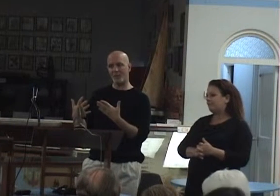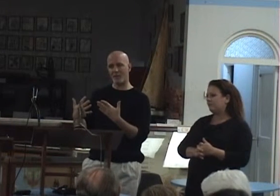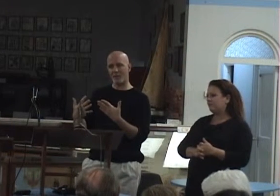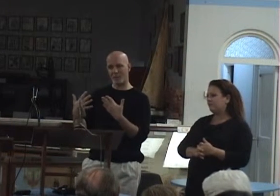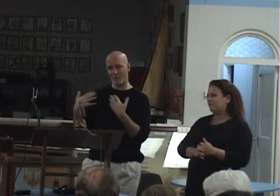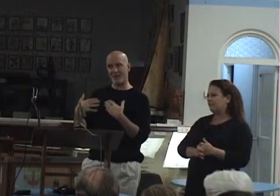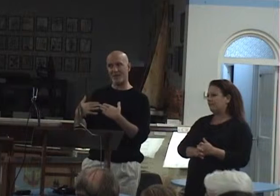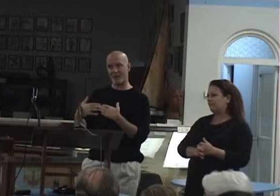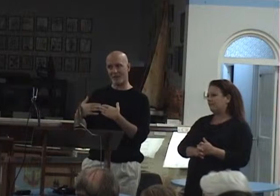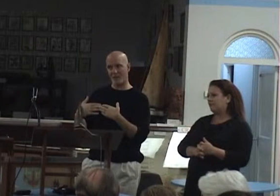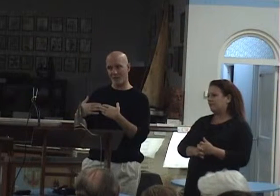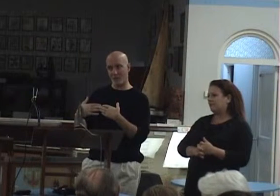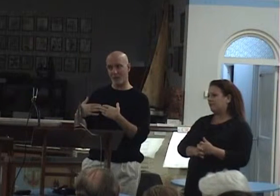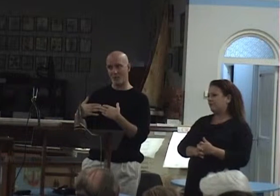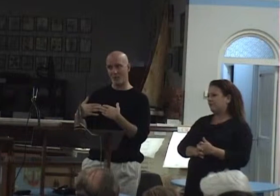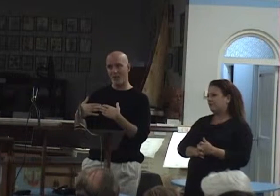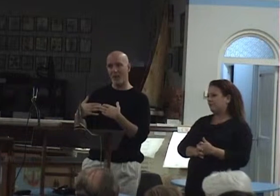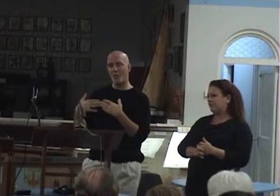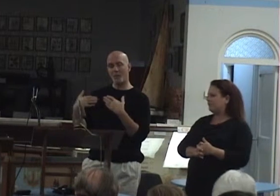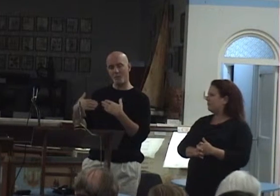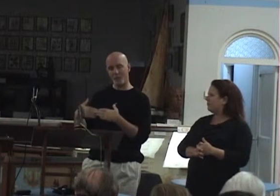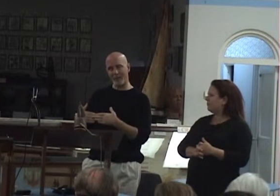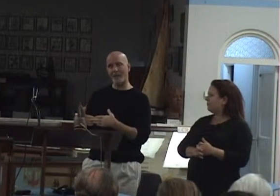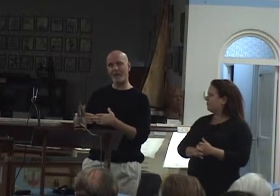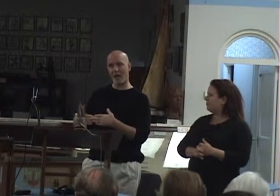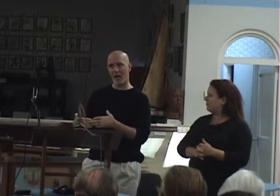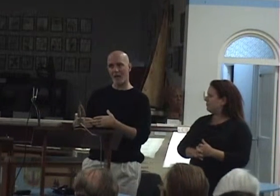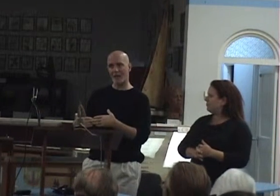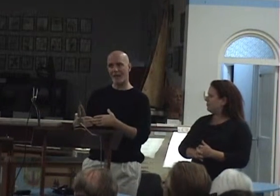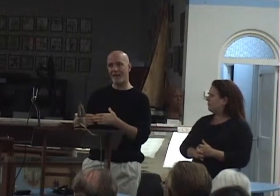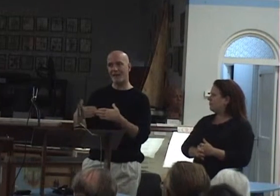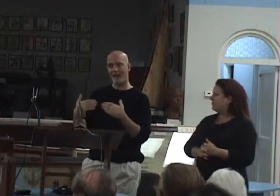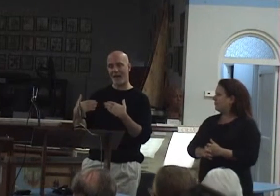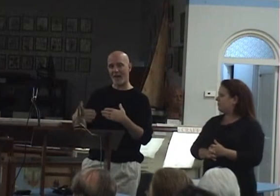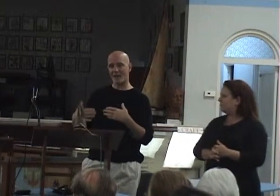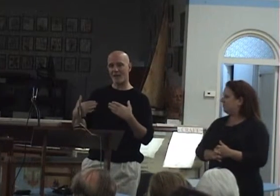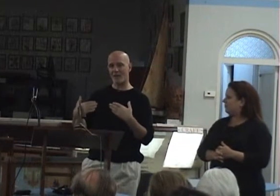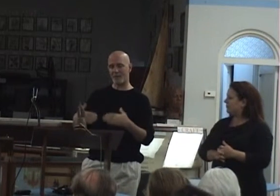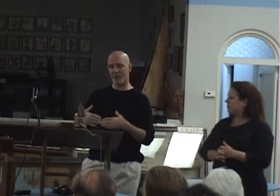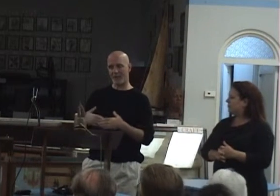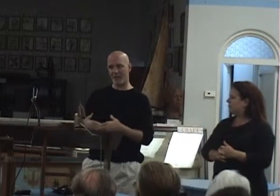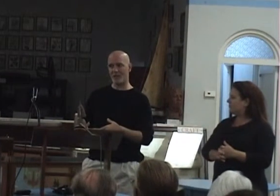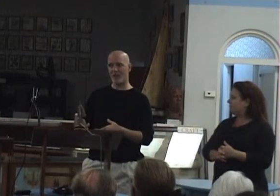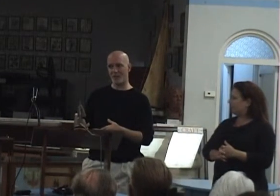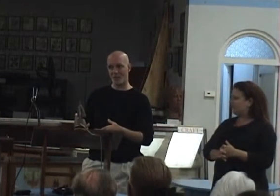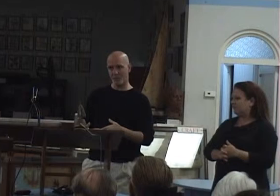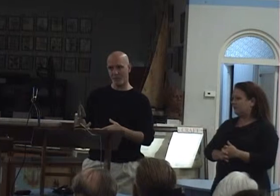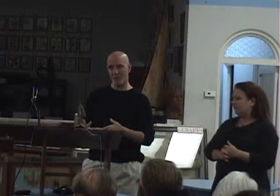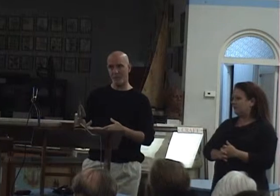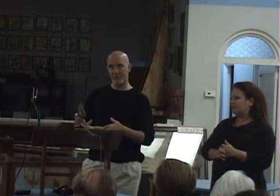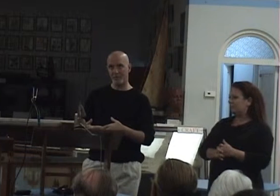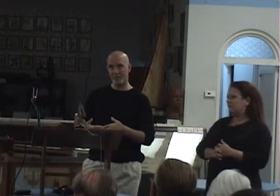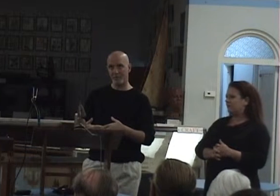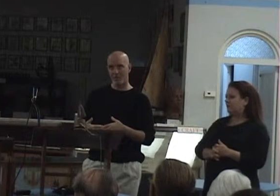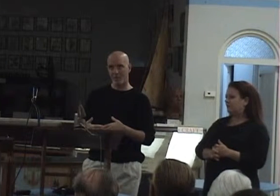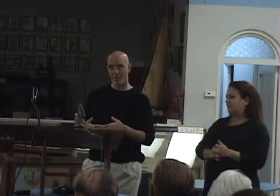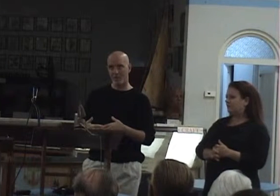really livable space to use. What's really odd is they actually divide an interior